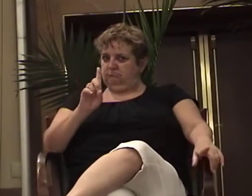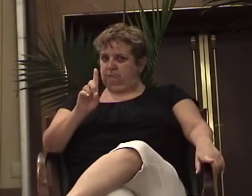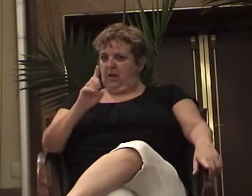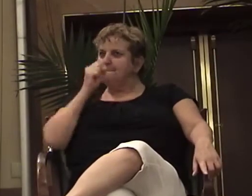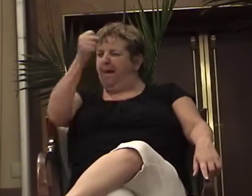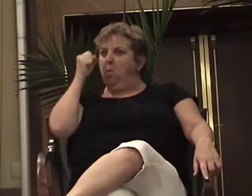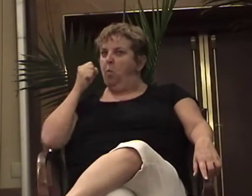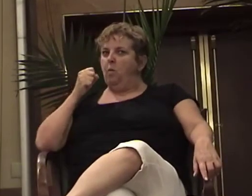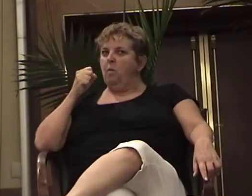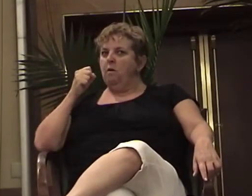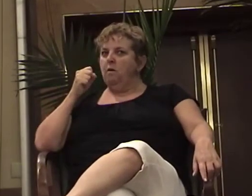gotta ask somebody about me.